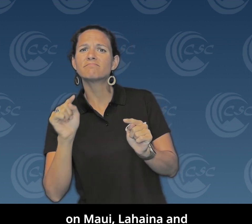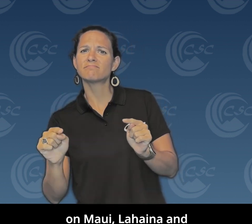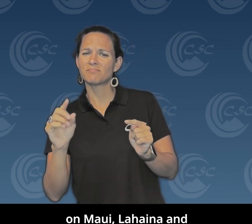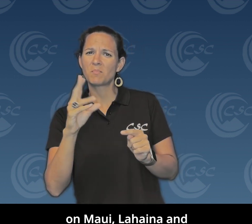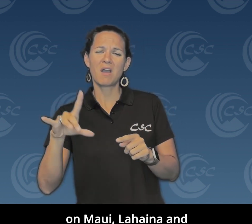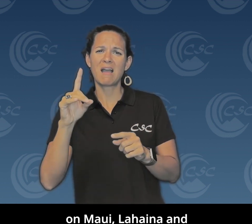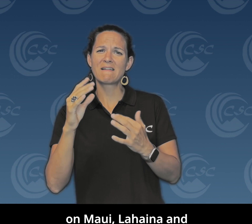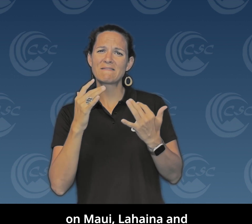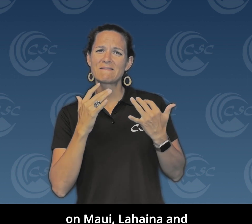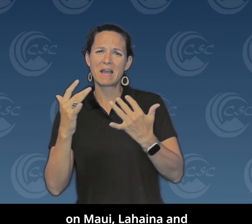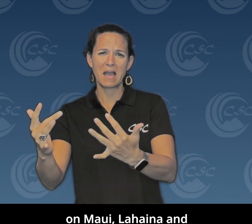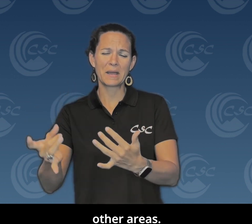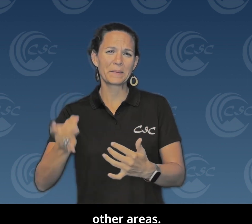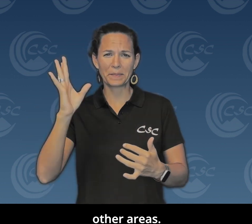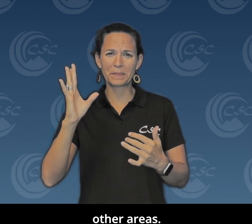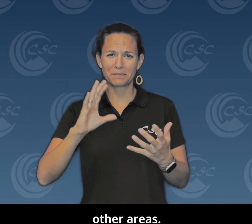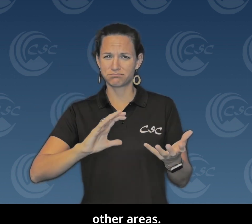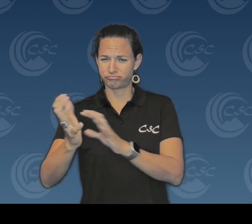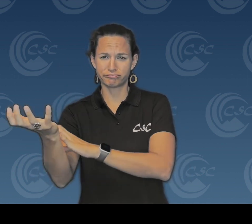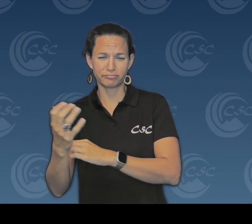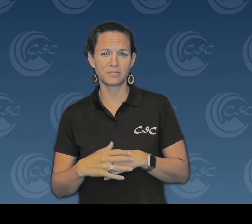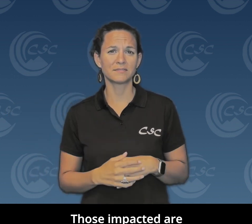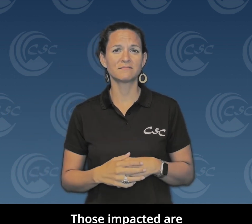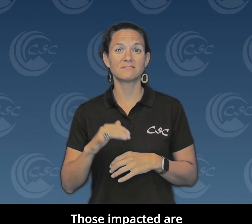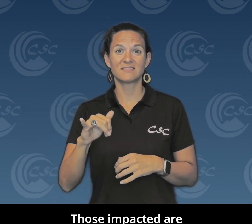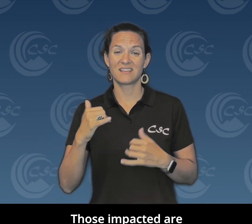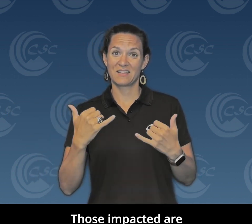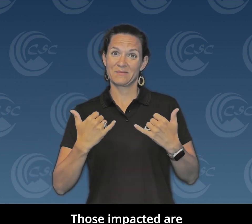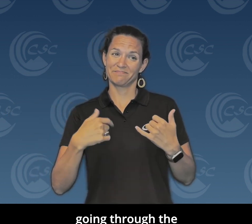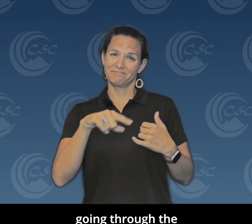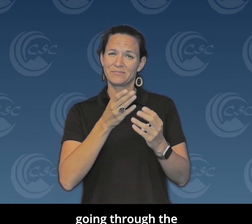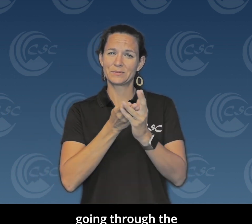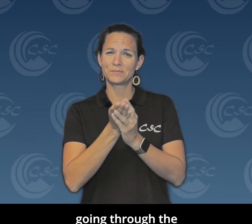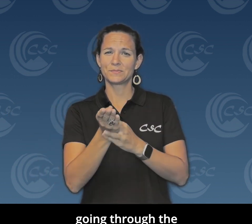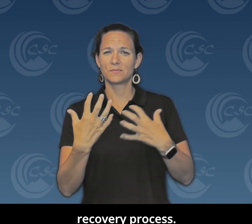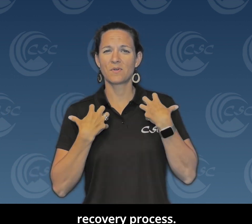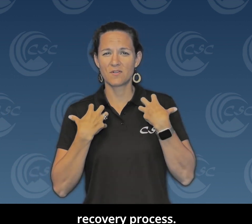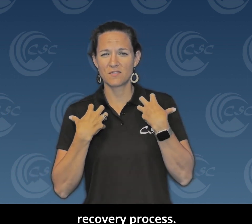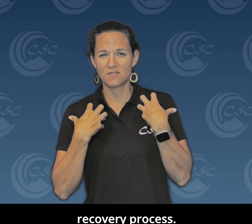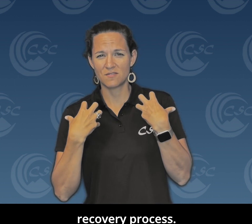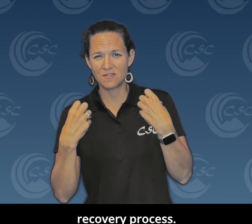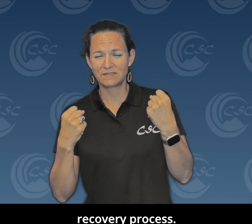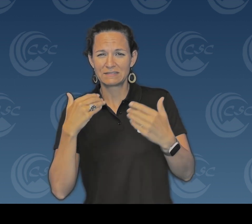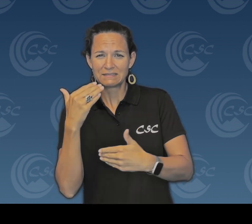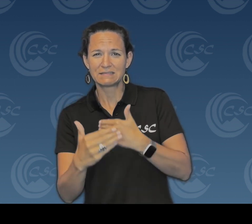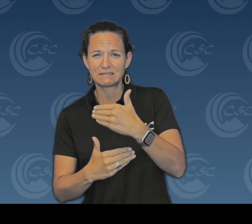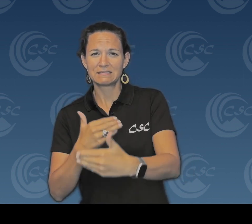Maui, Lahaina, and other areas. Those impacted are going through the recovery process.